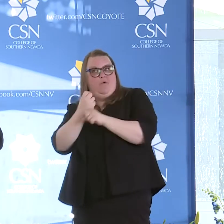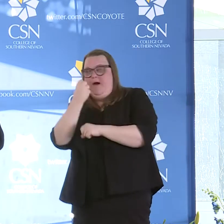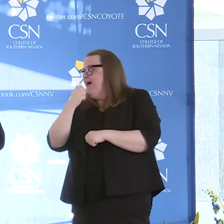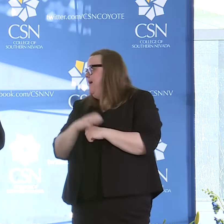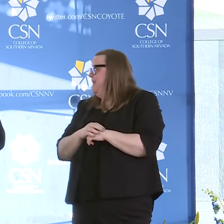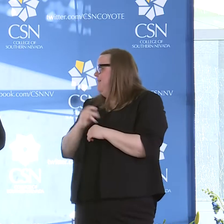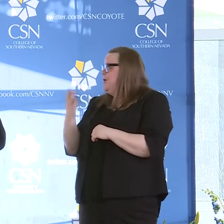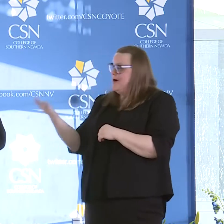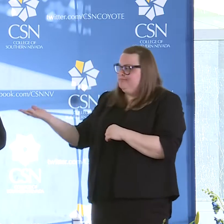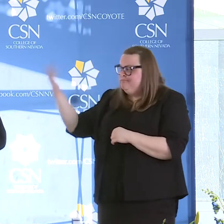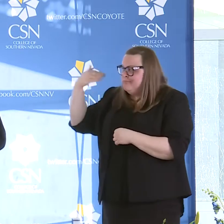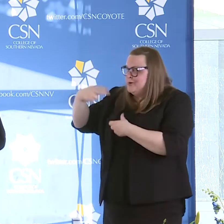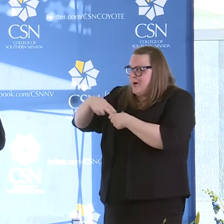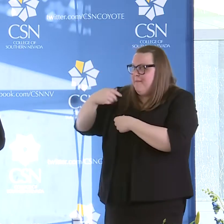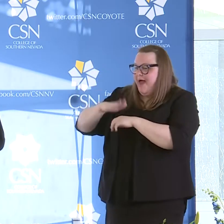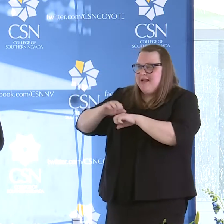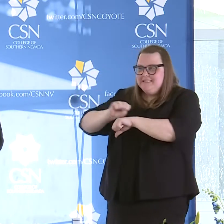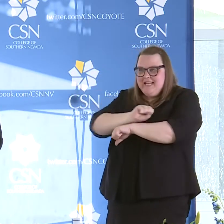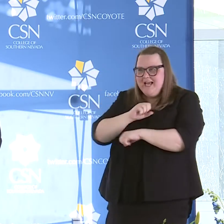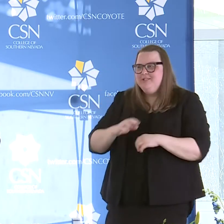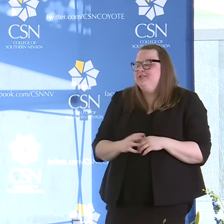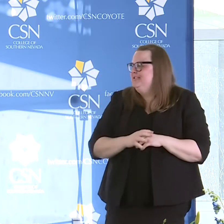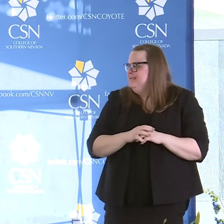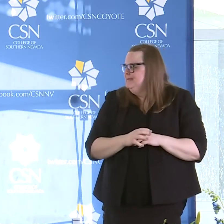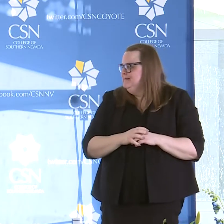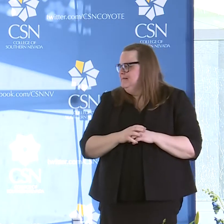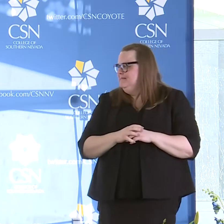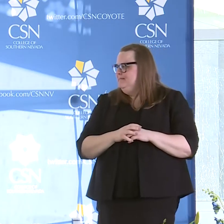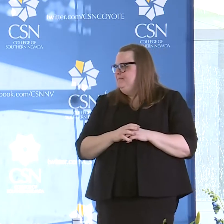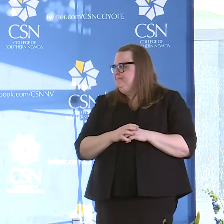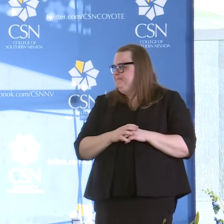want to please join me on stage.